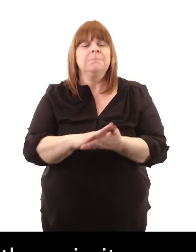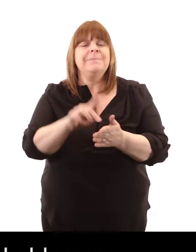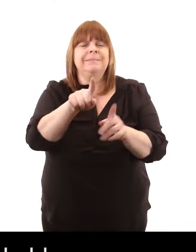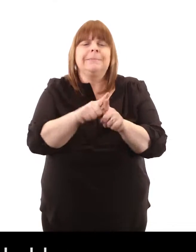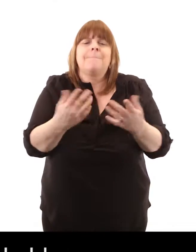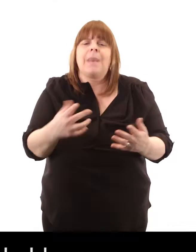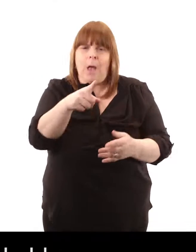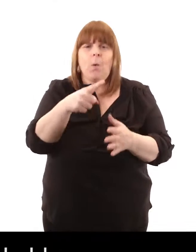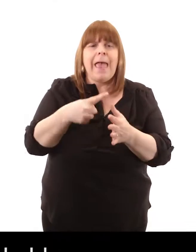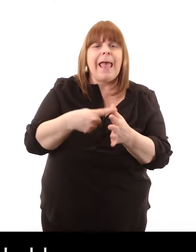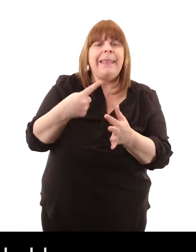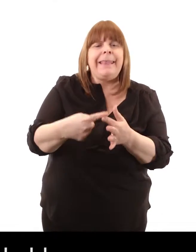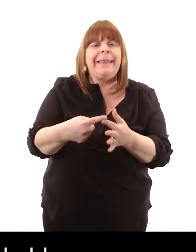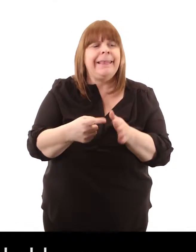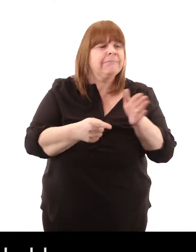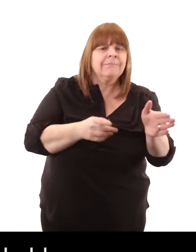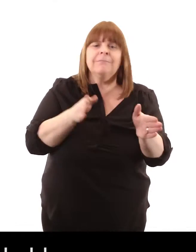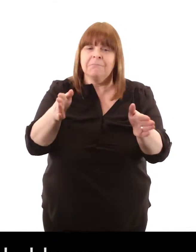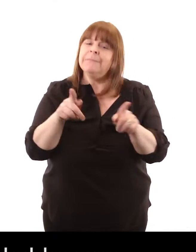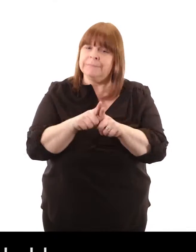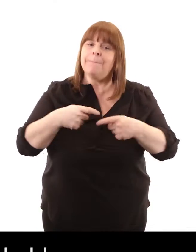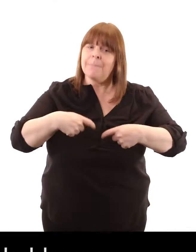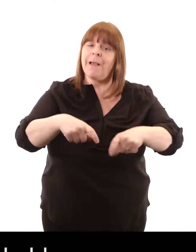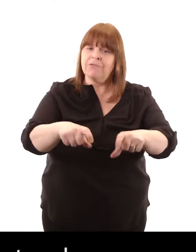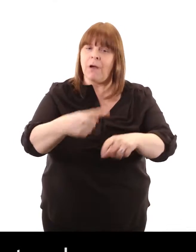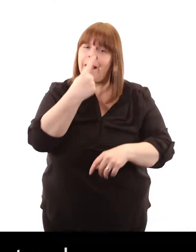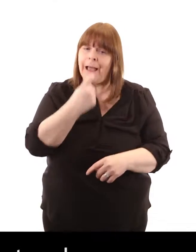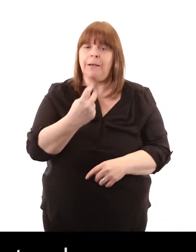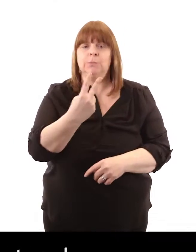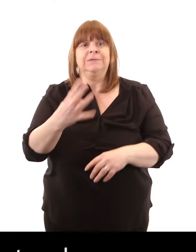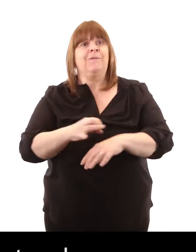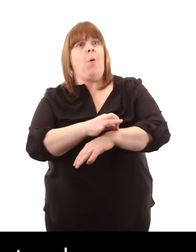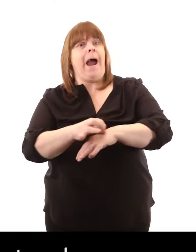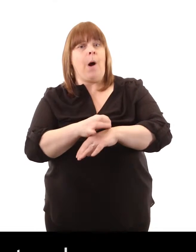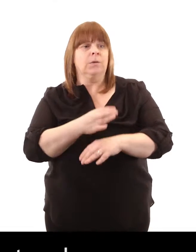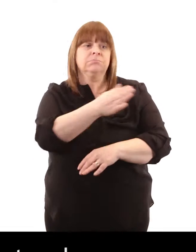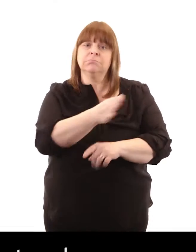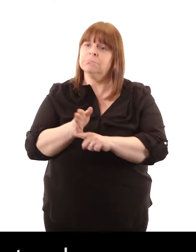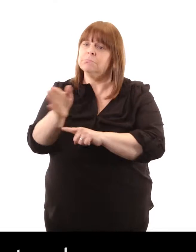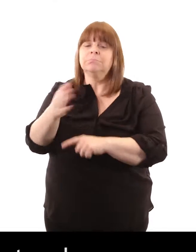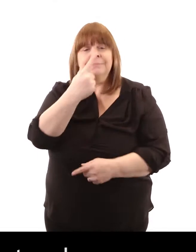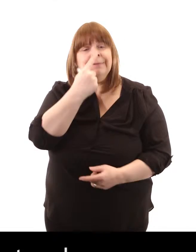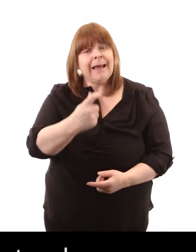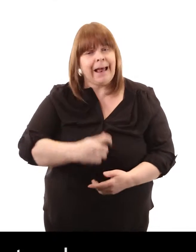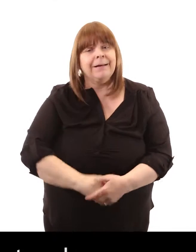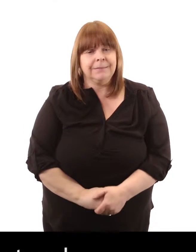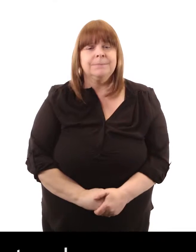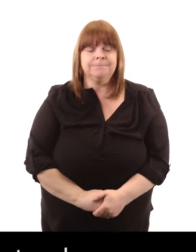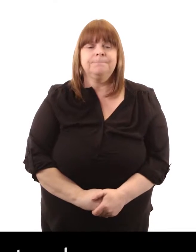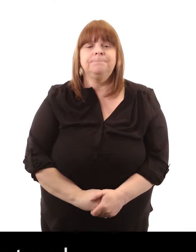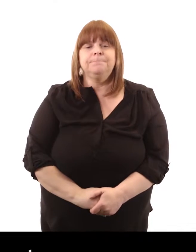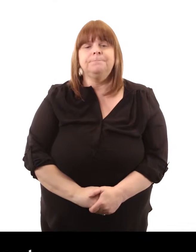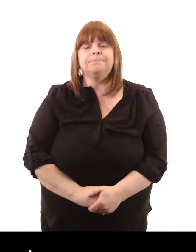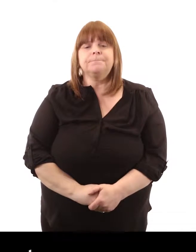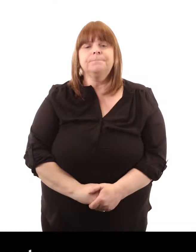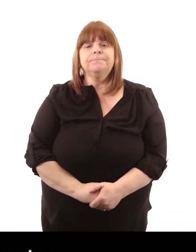take yourself to A&E with. So probably more than 50% of patients who currently attend our accident and emergency centre will still